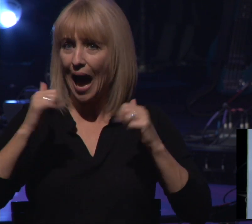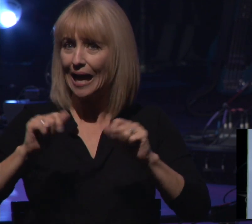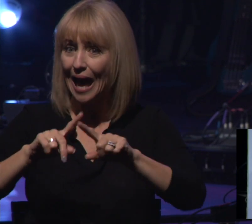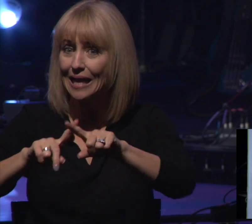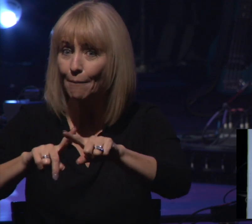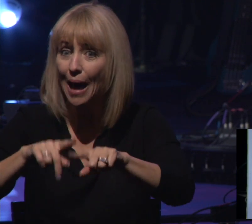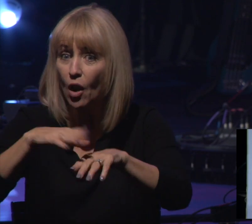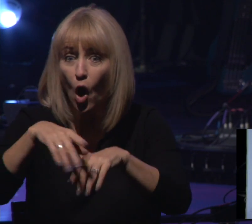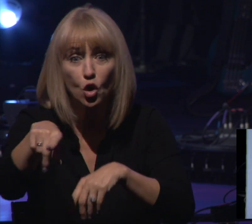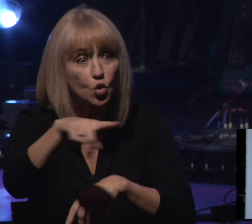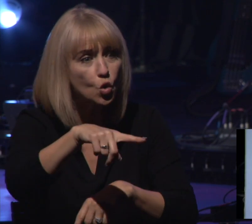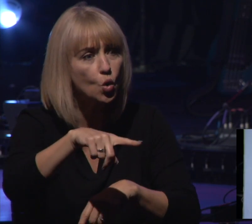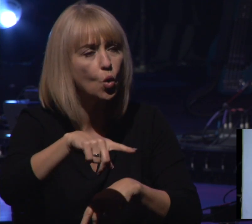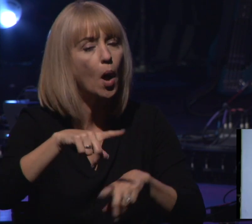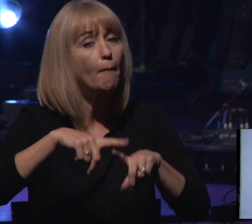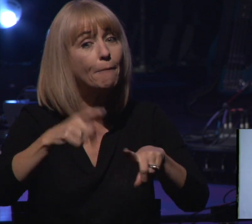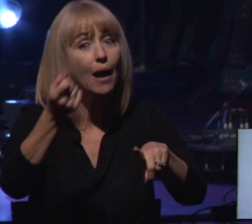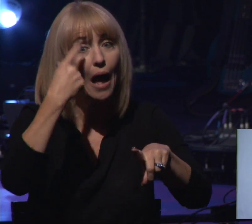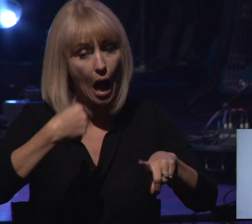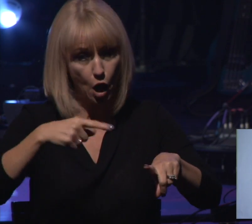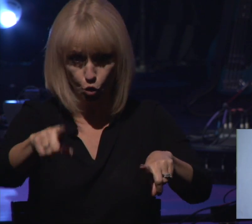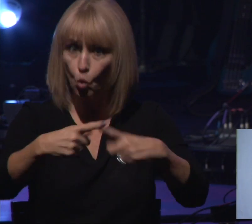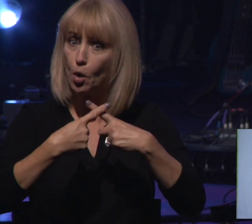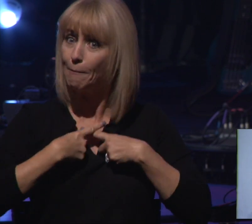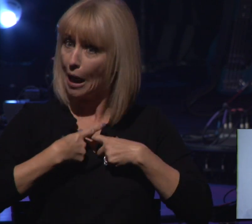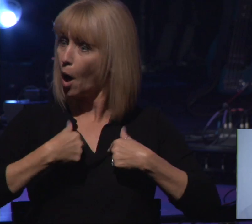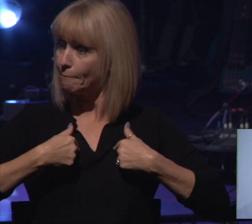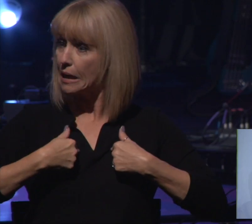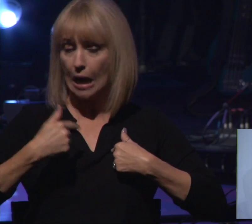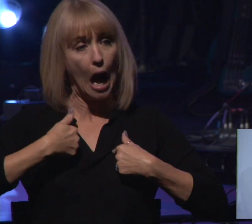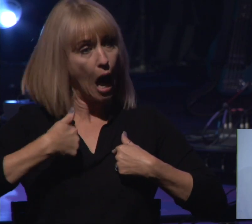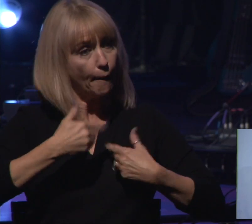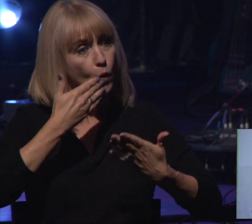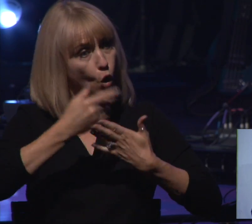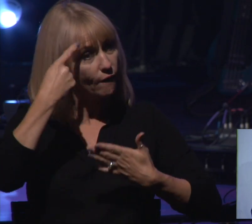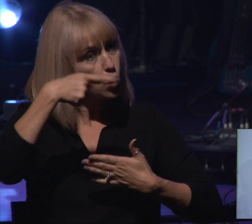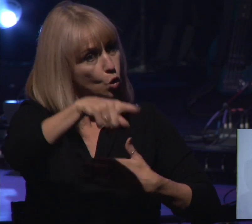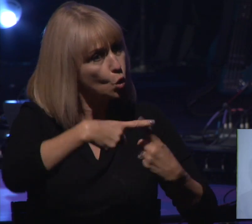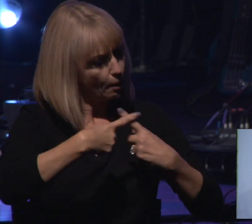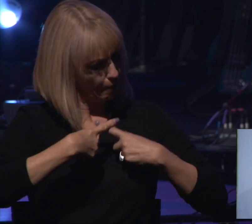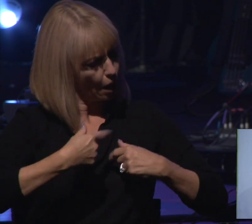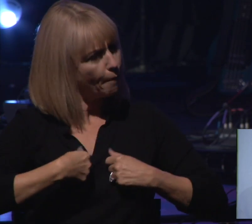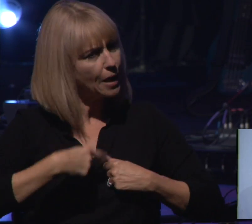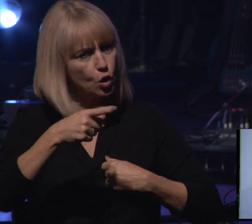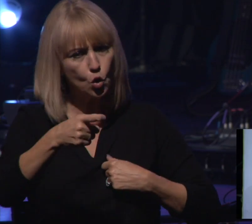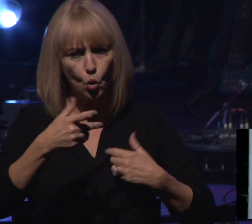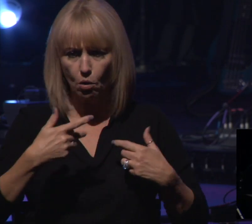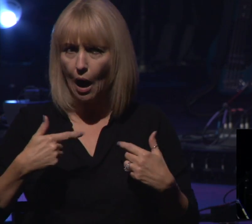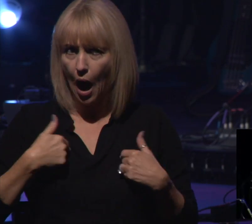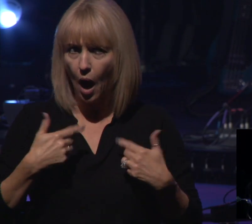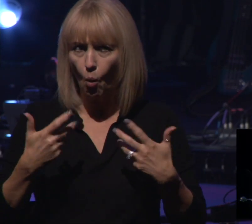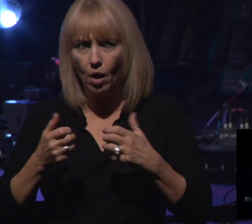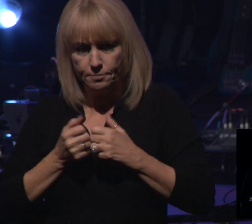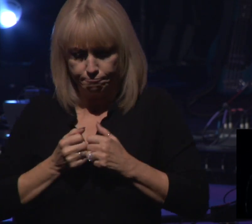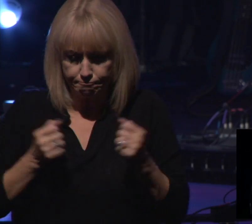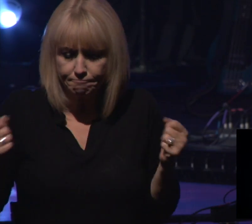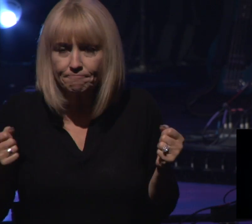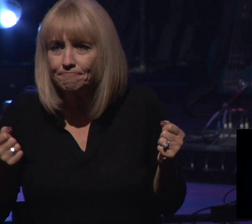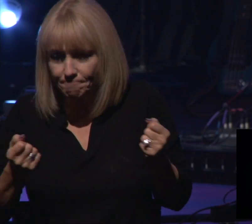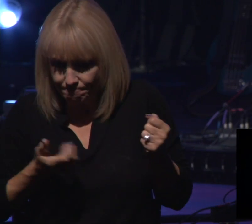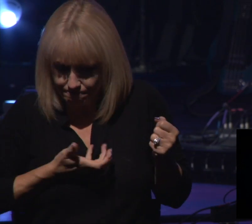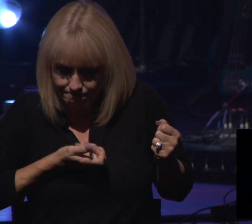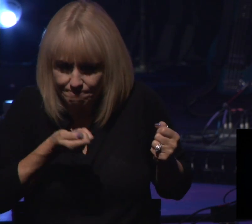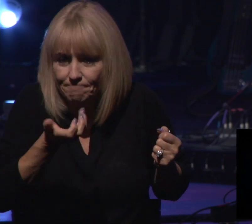rely upon you, but the other part is that I can be a reliable person. In order to open myself up, I know you,